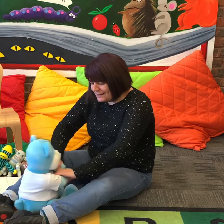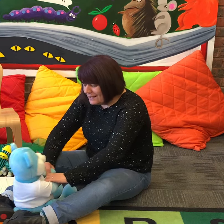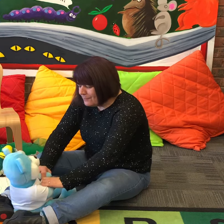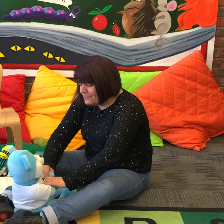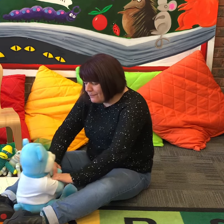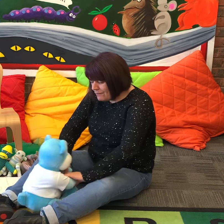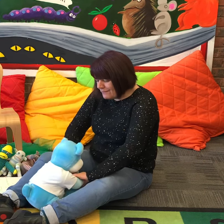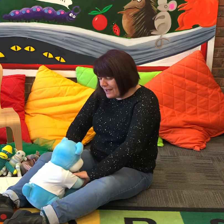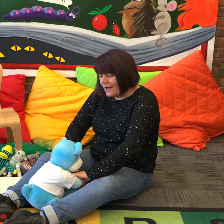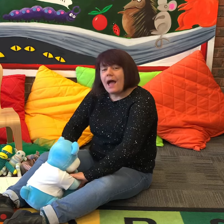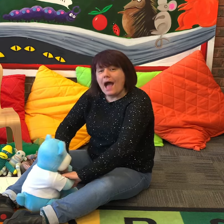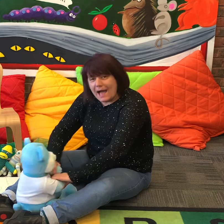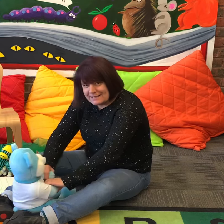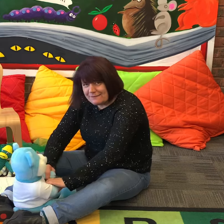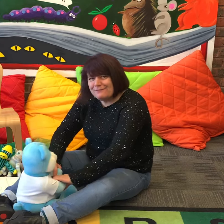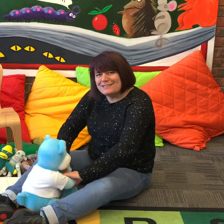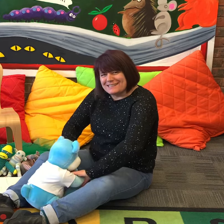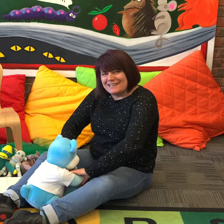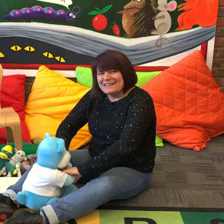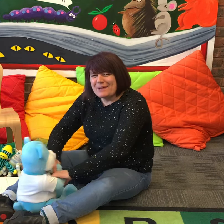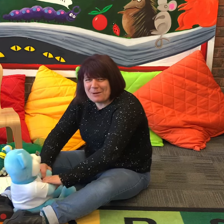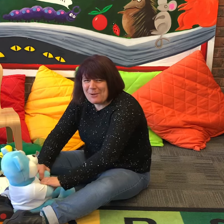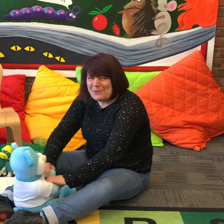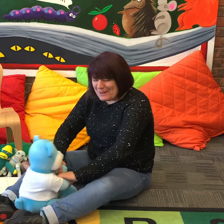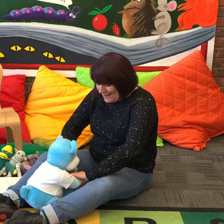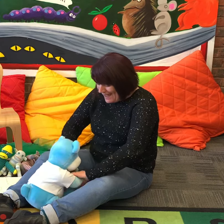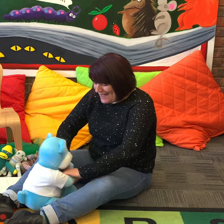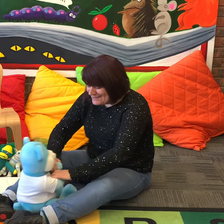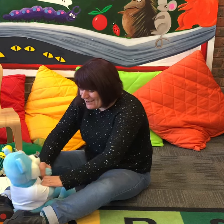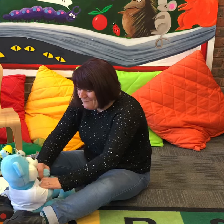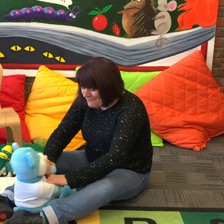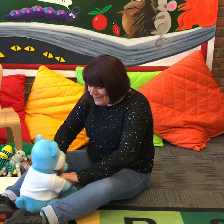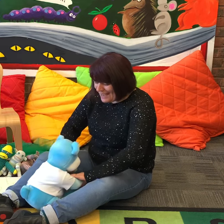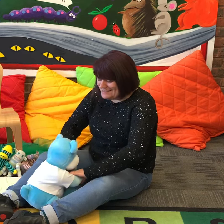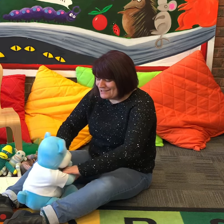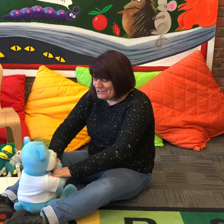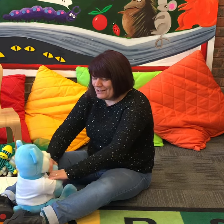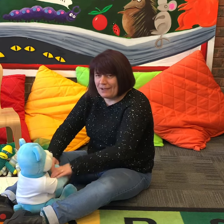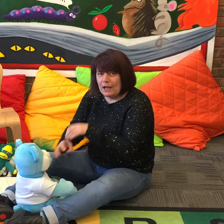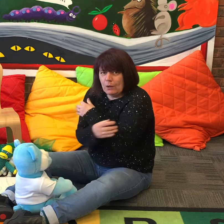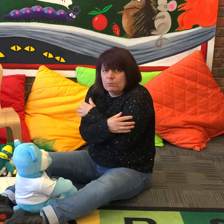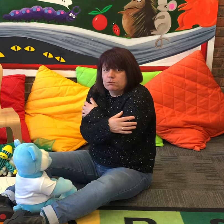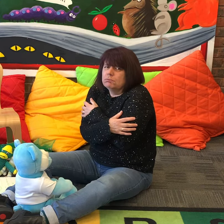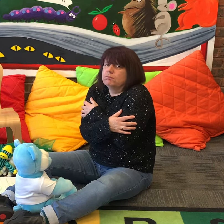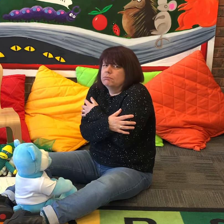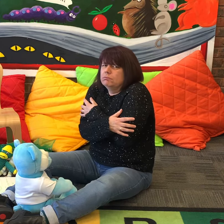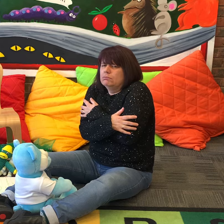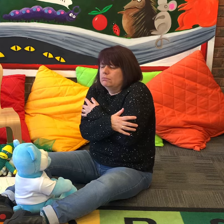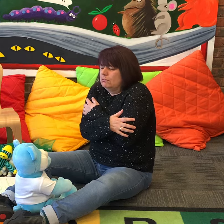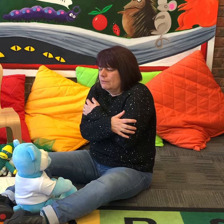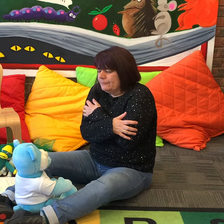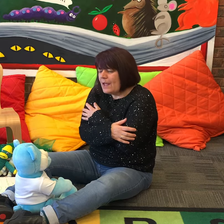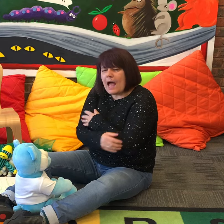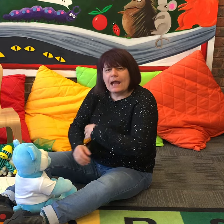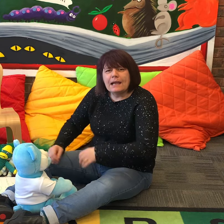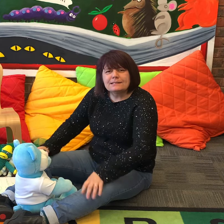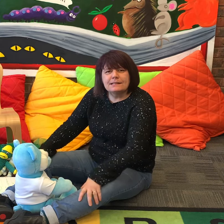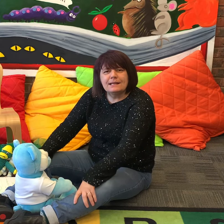up the river. And if you see a polar bear, don't forget to shiver. Rawr! And lastly, let's go